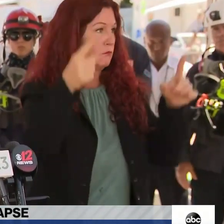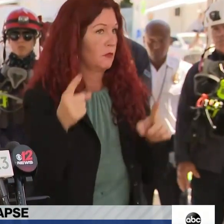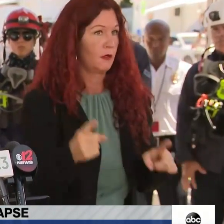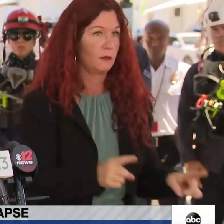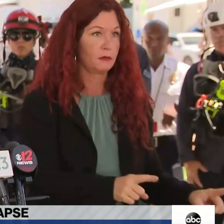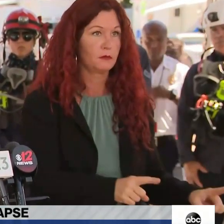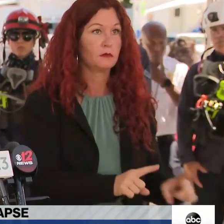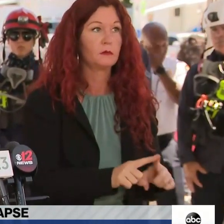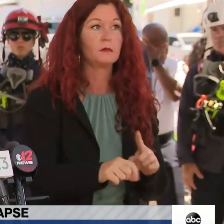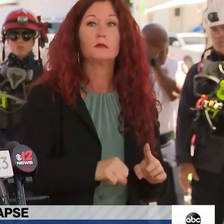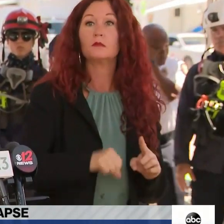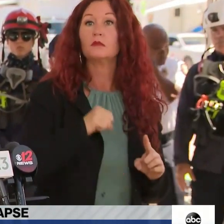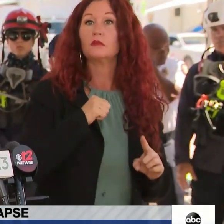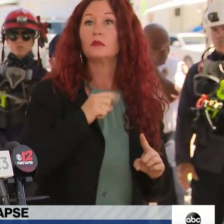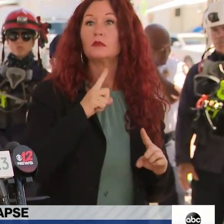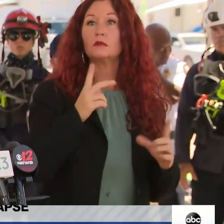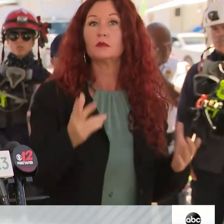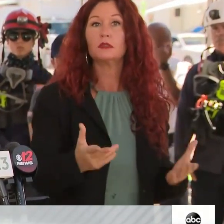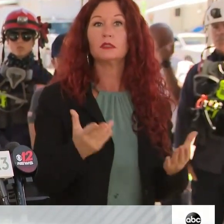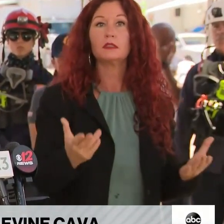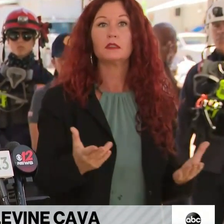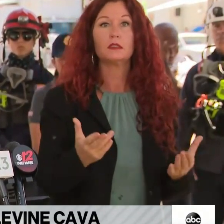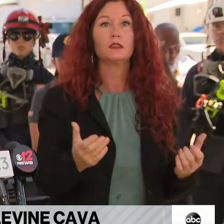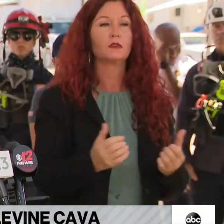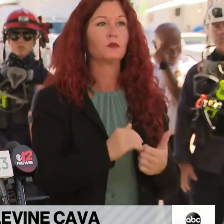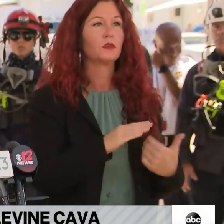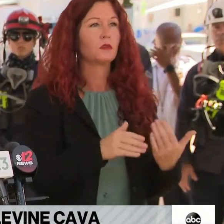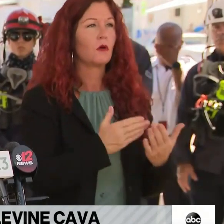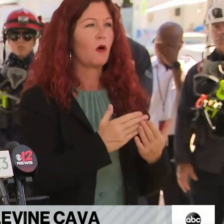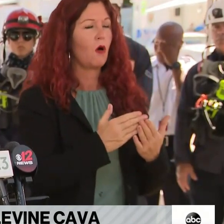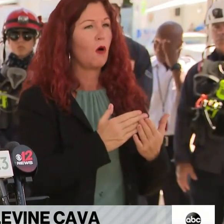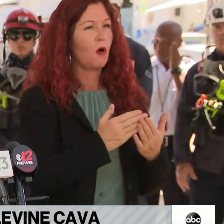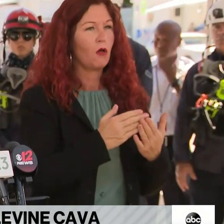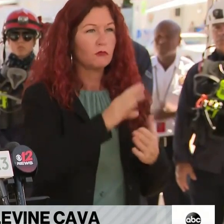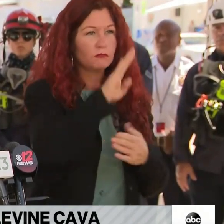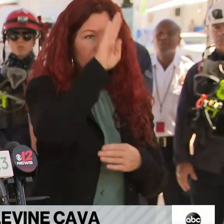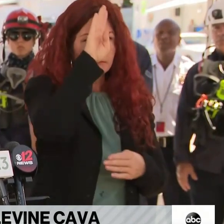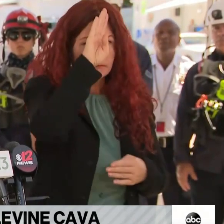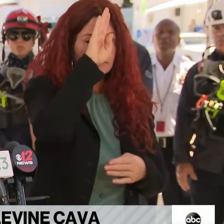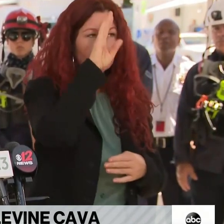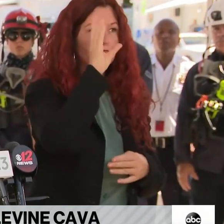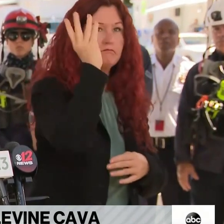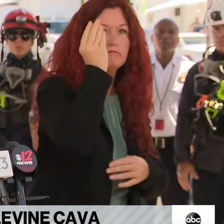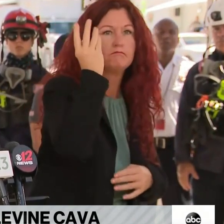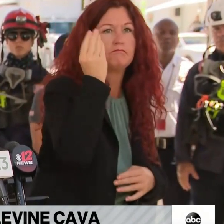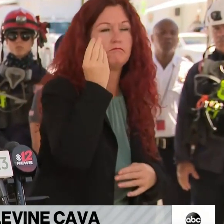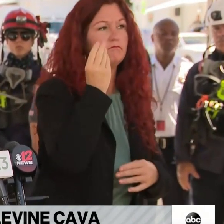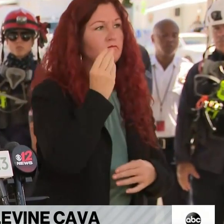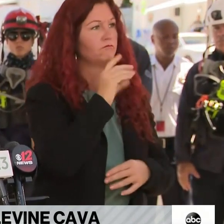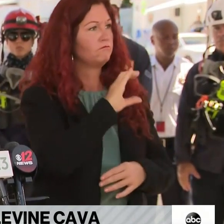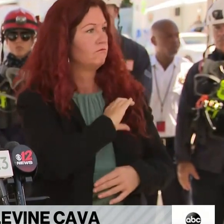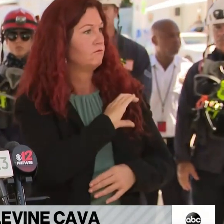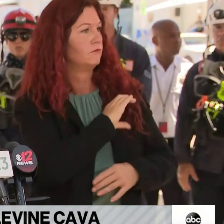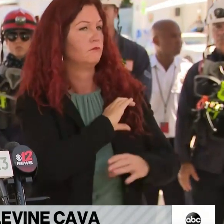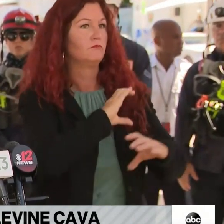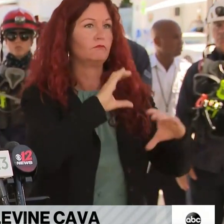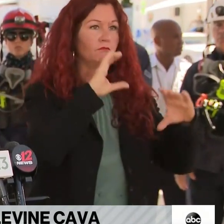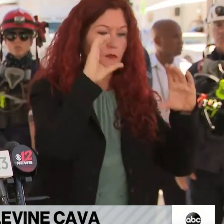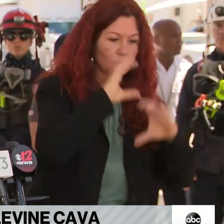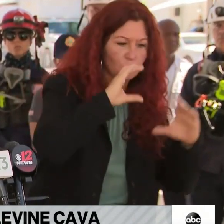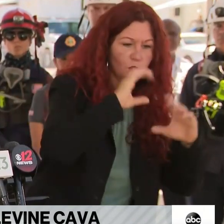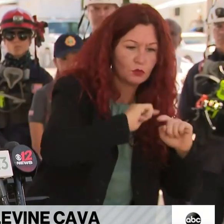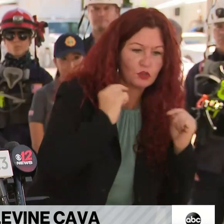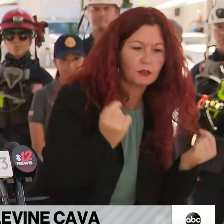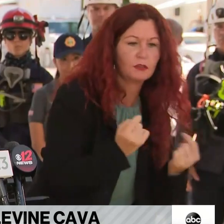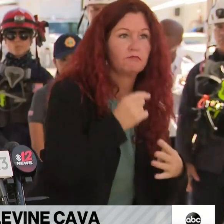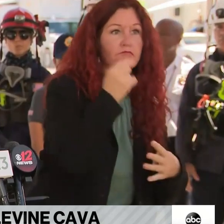on this site this morning by first responders who've been working tirelessly around the clock, as we all know, over the